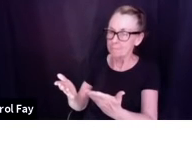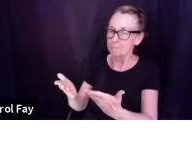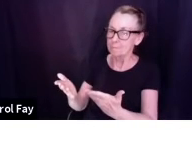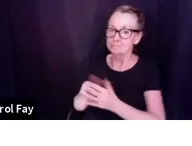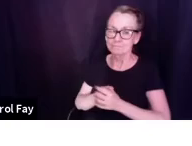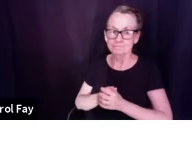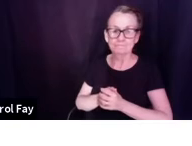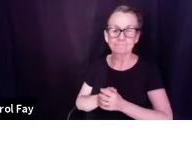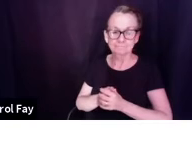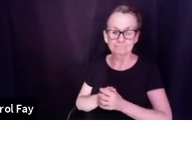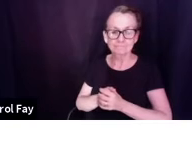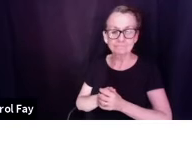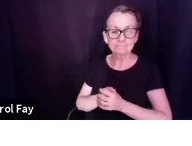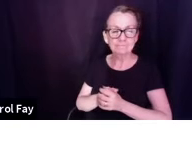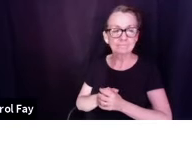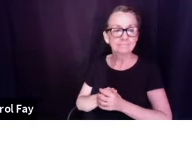Next.